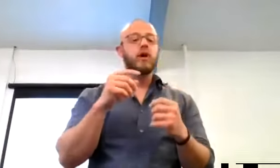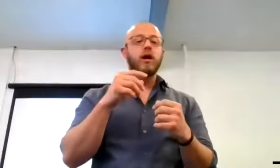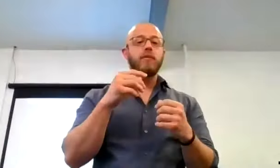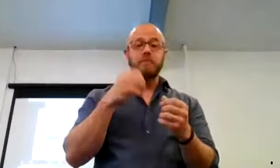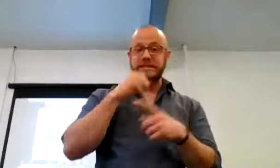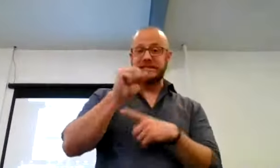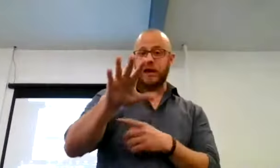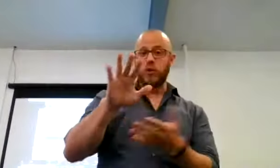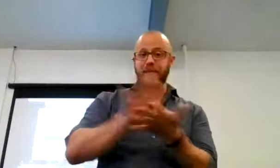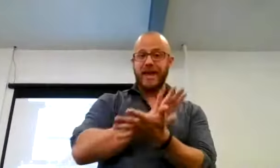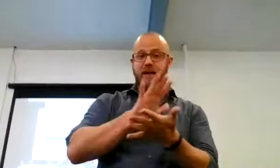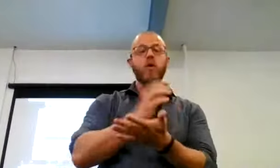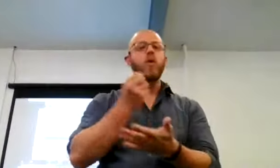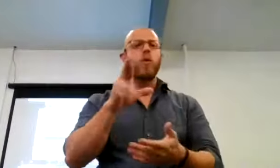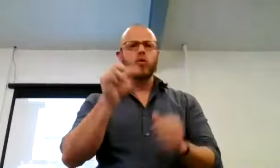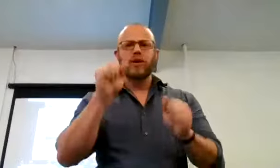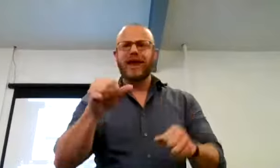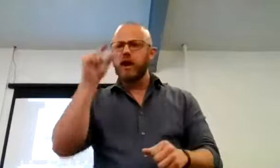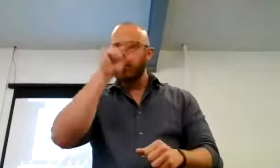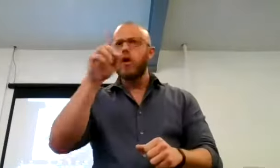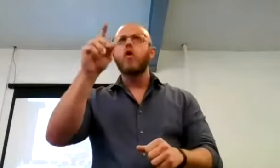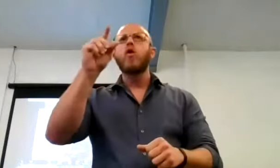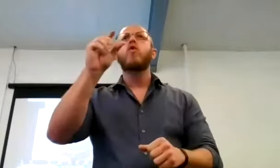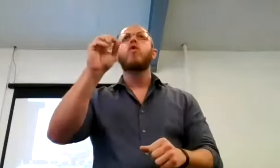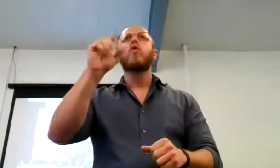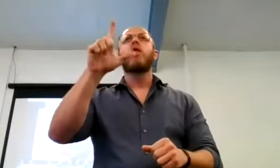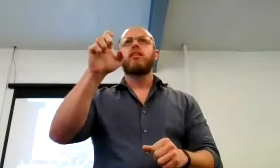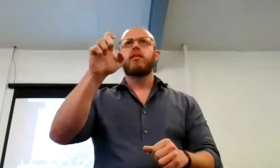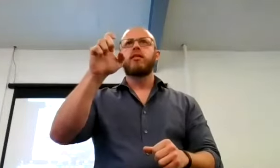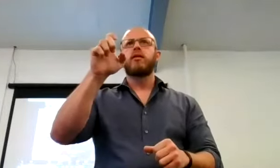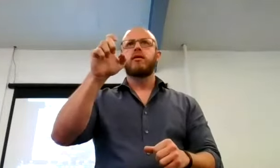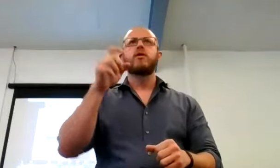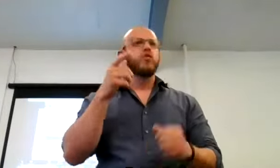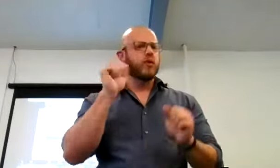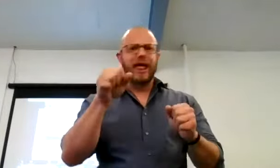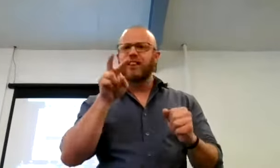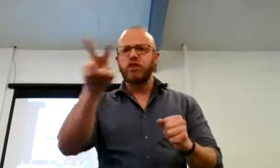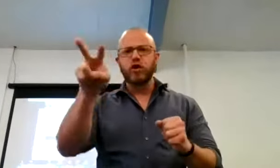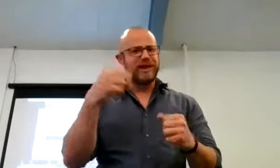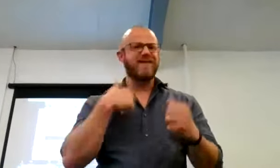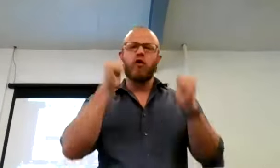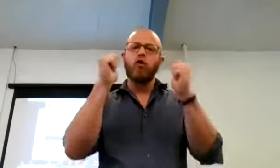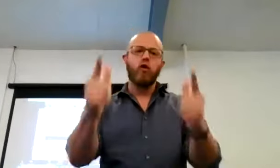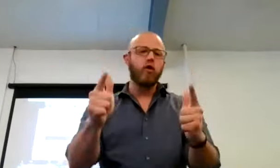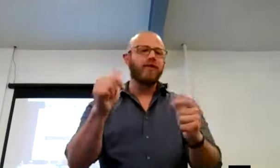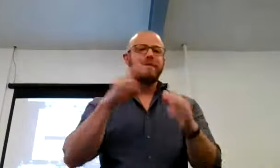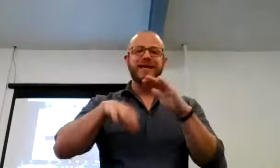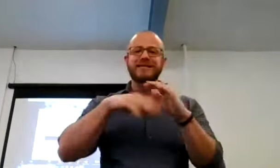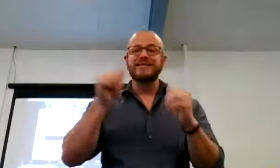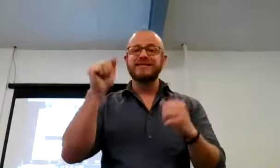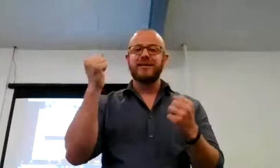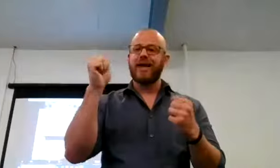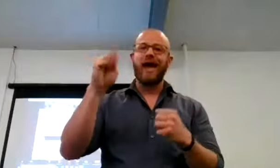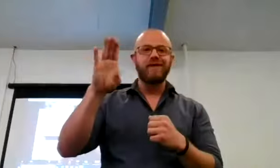We can have, we can send you the paper, or on Google, you can look on there for all of your